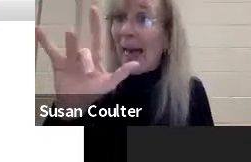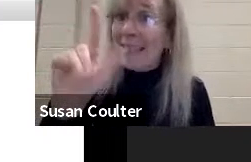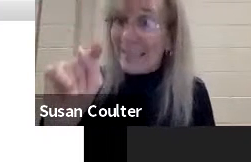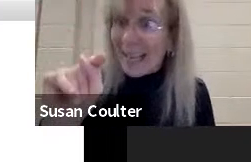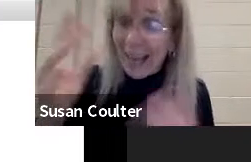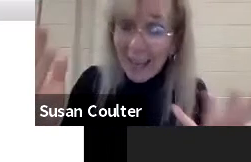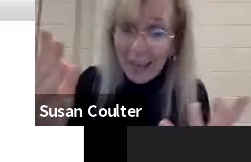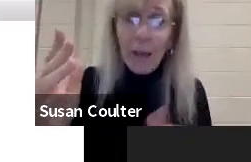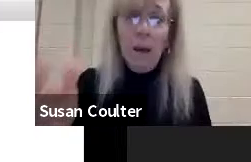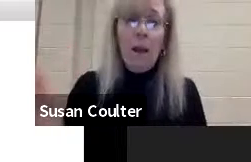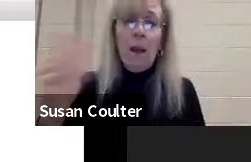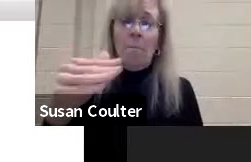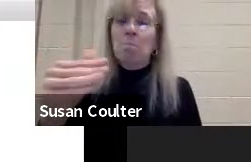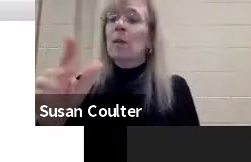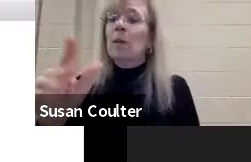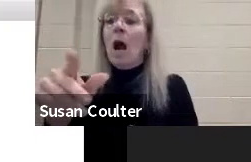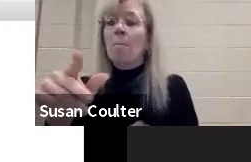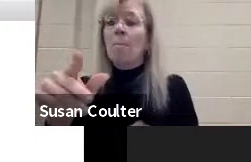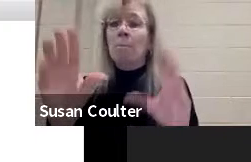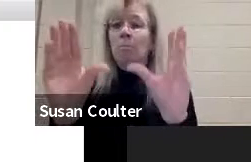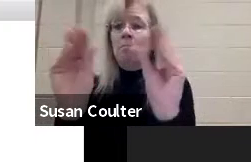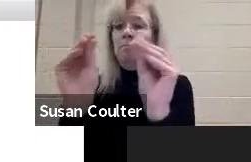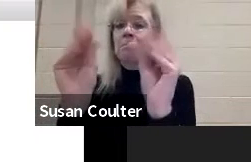steamer basket.